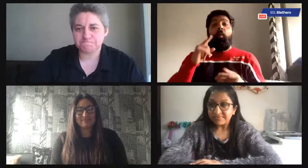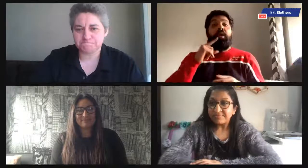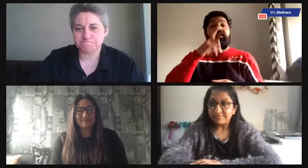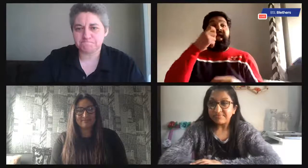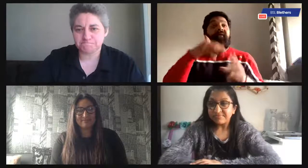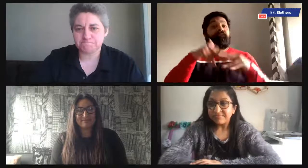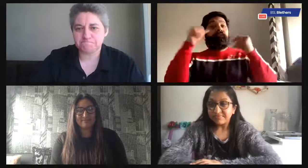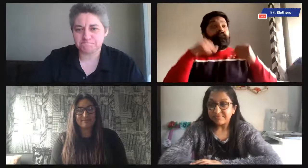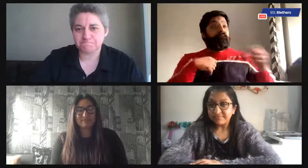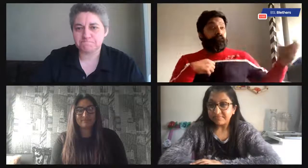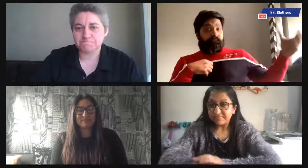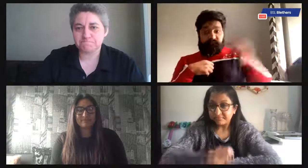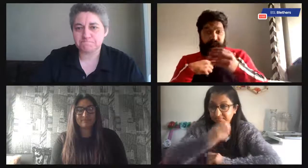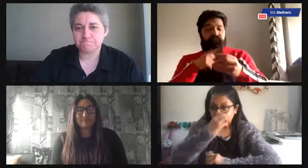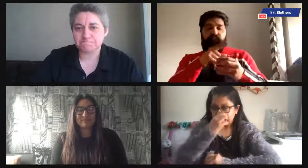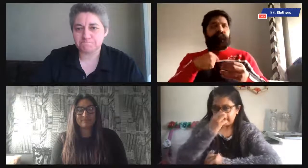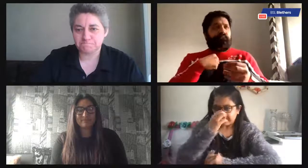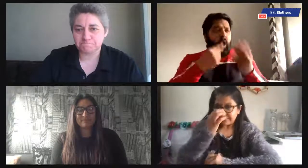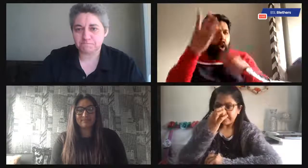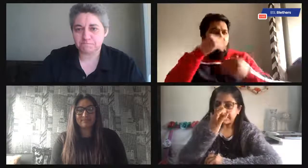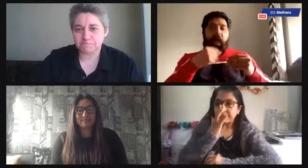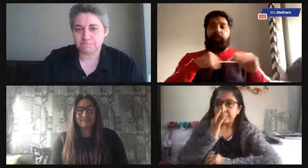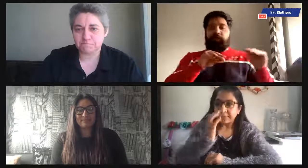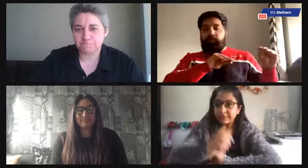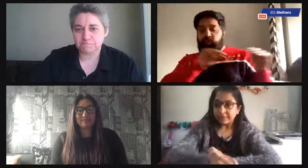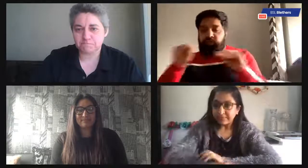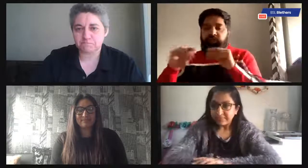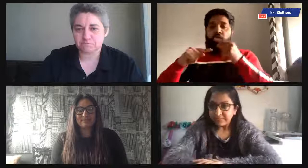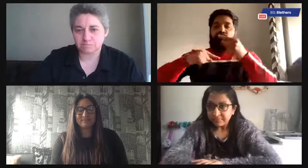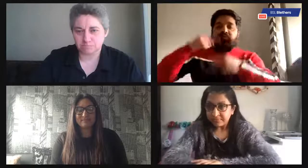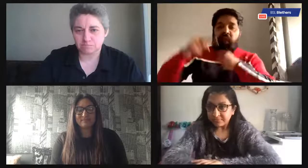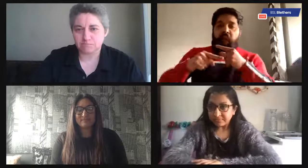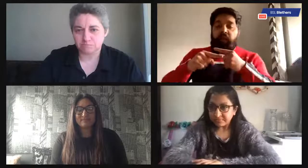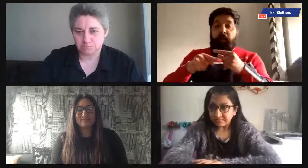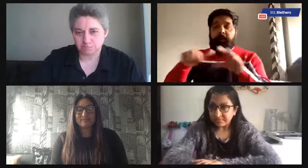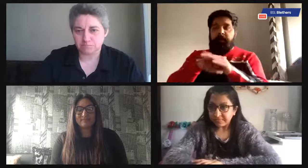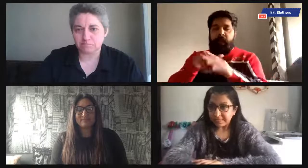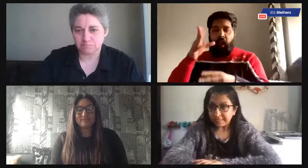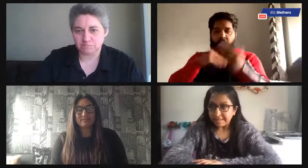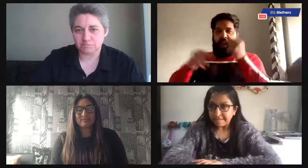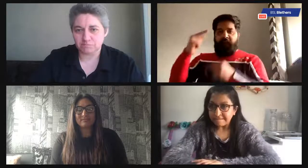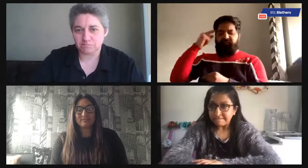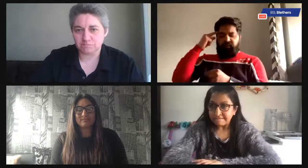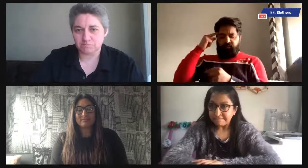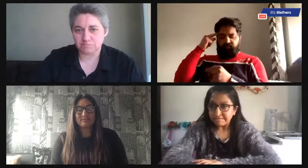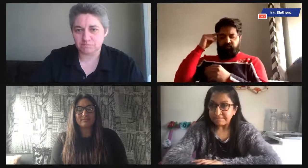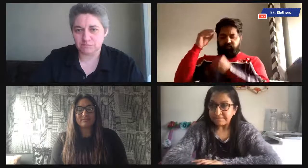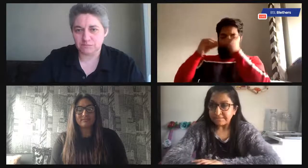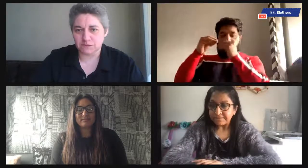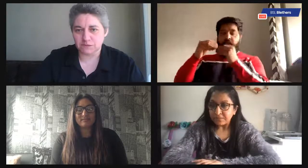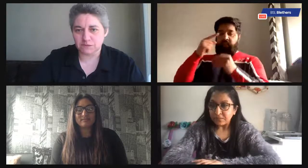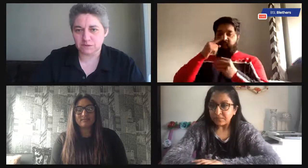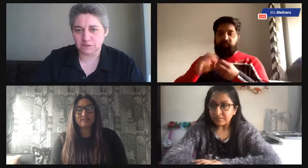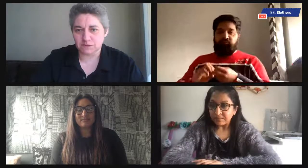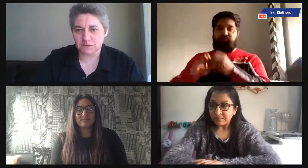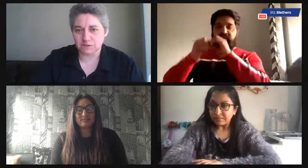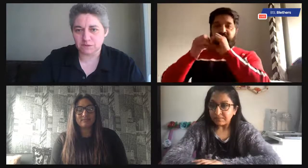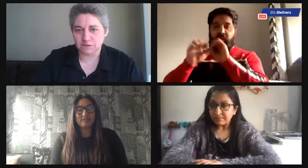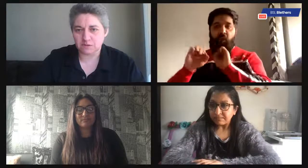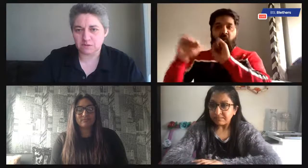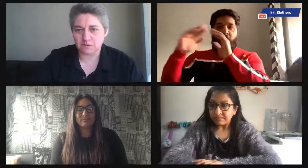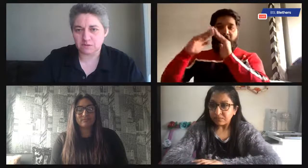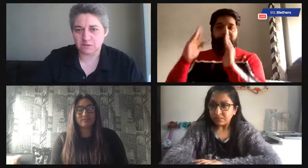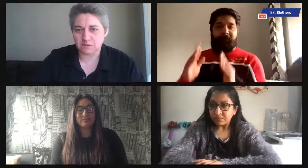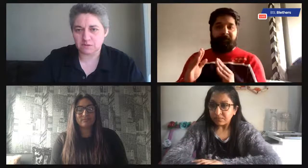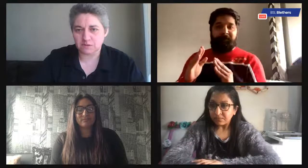seeing projects that put it into practice. It really does help people solidify the learning, and it's so good. And I've